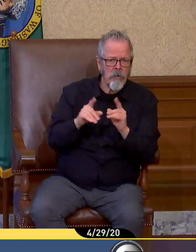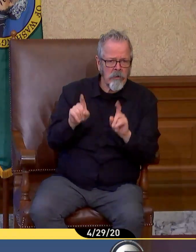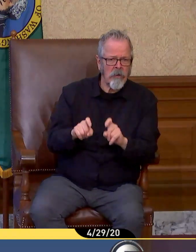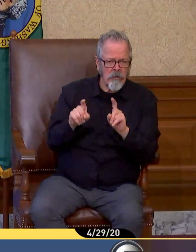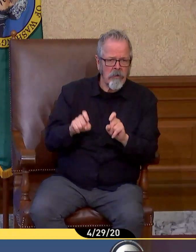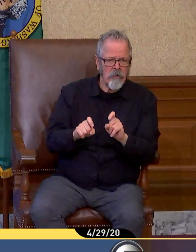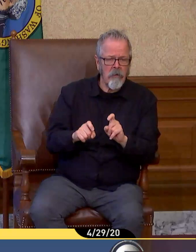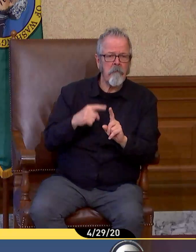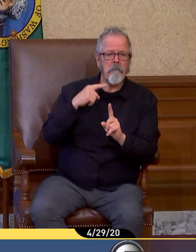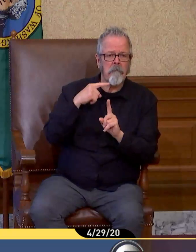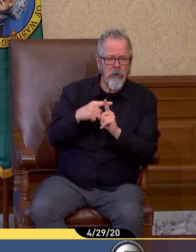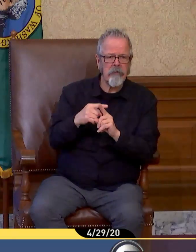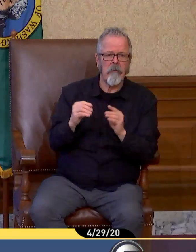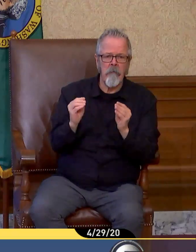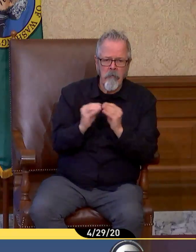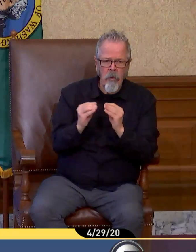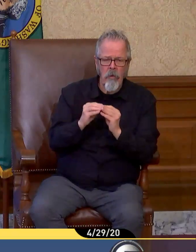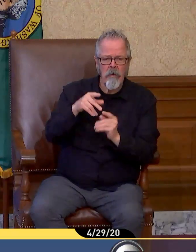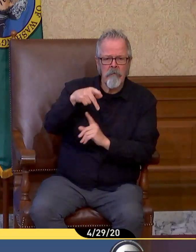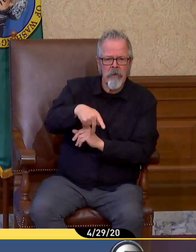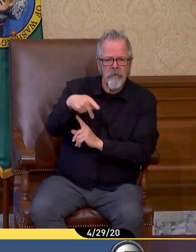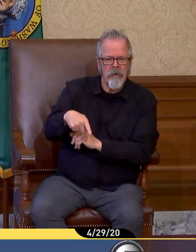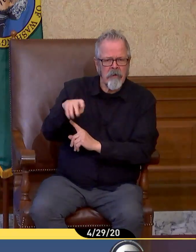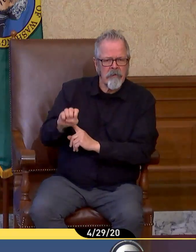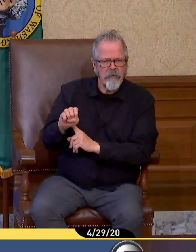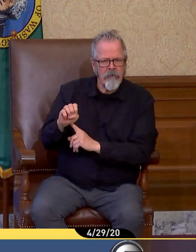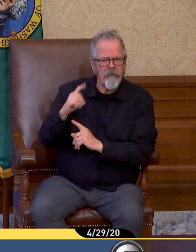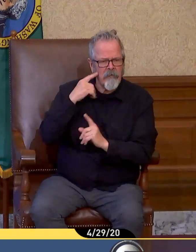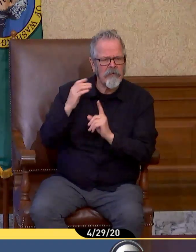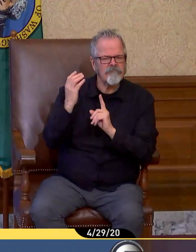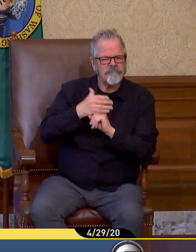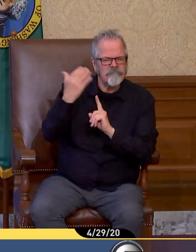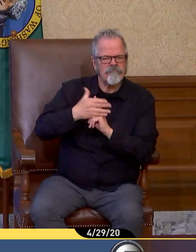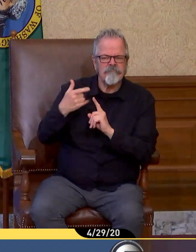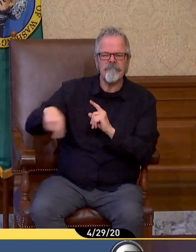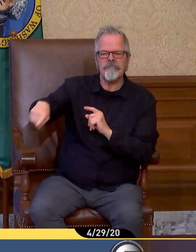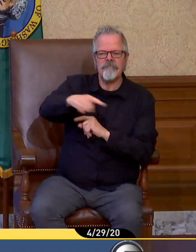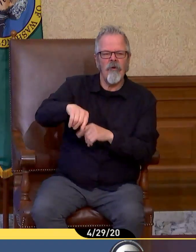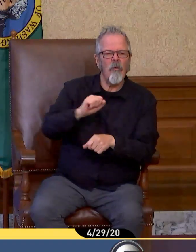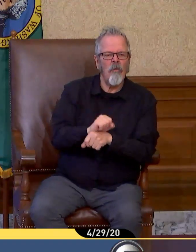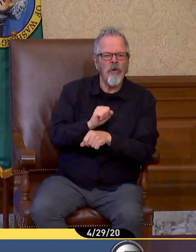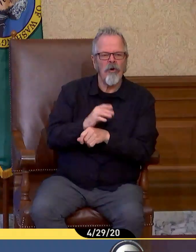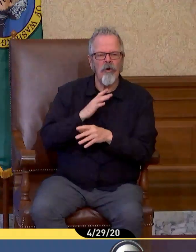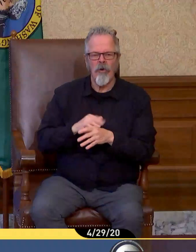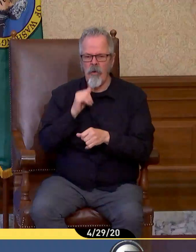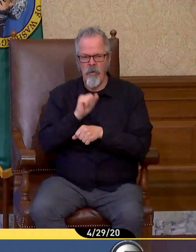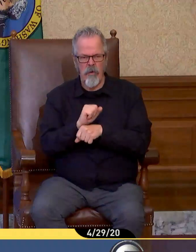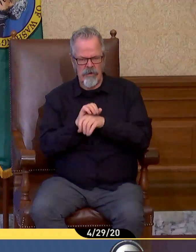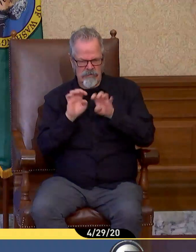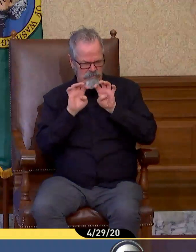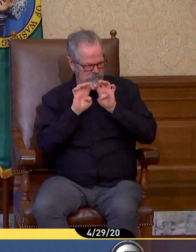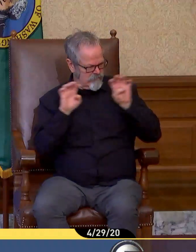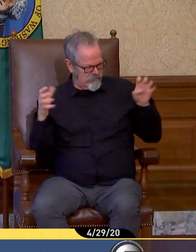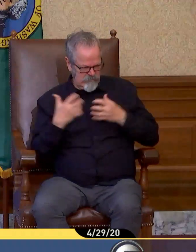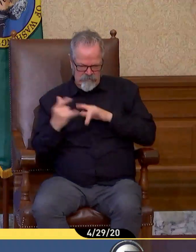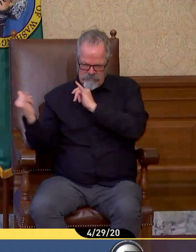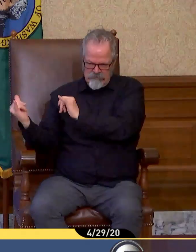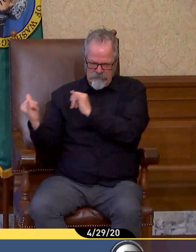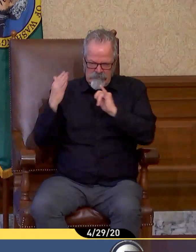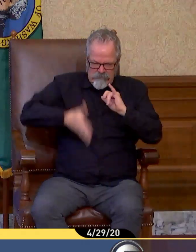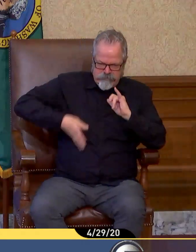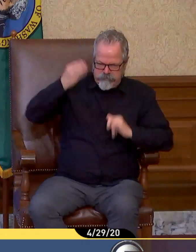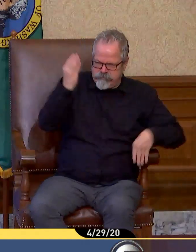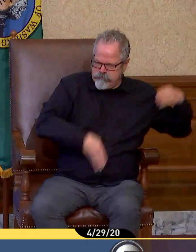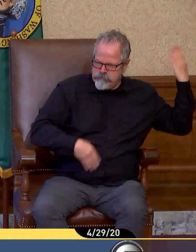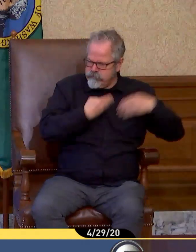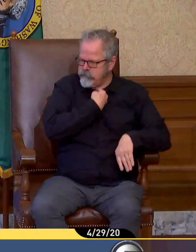and we have to increase our support for these working people. They feed us, and they're in very close quarters frequently.